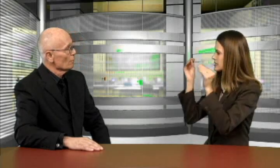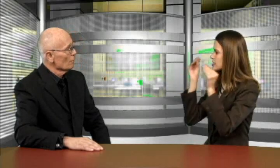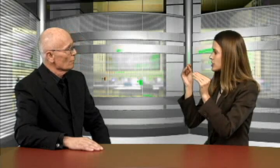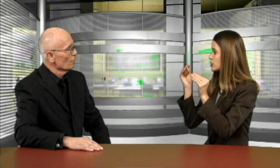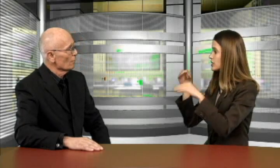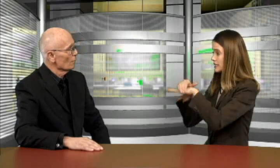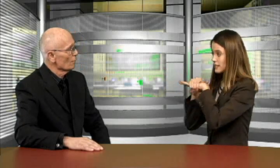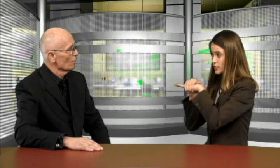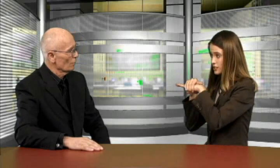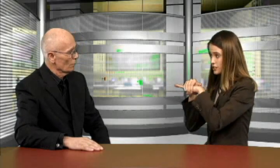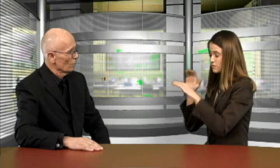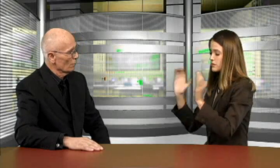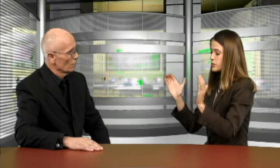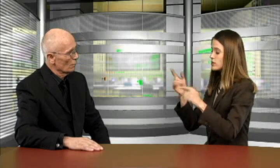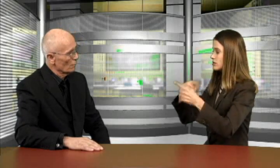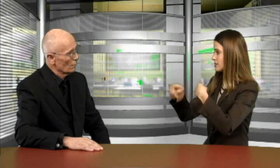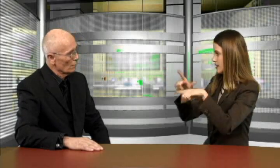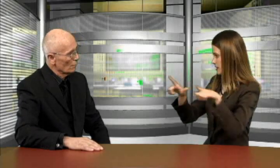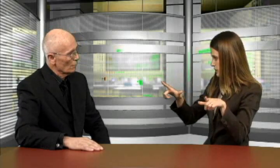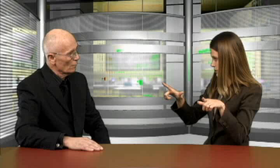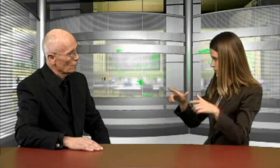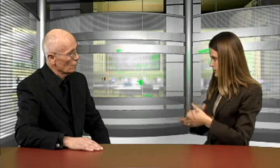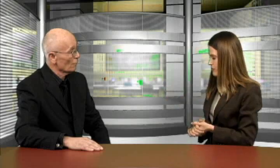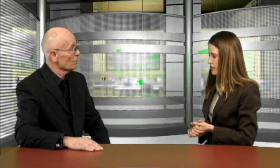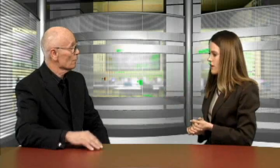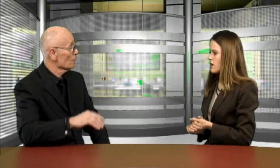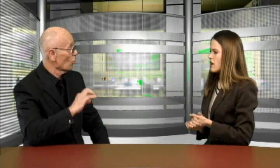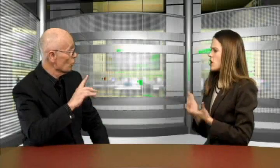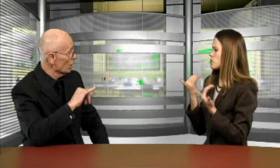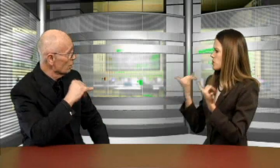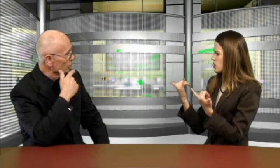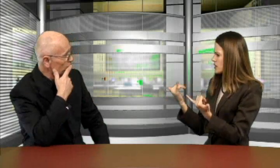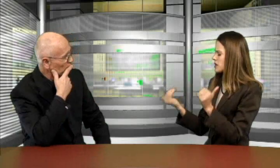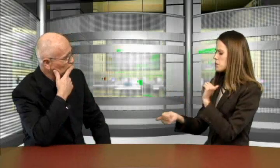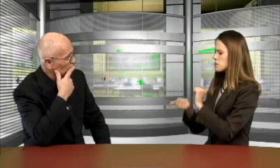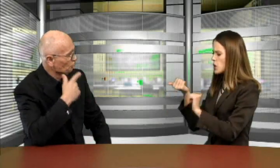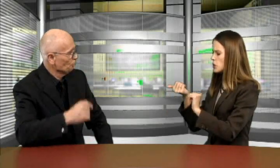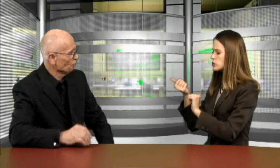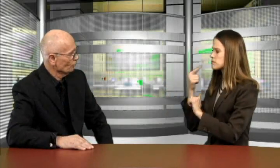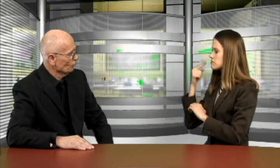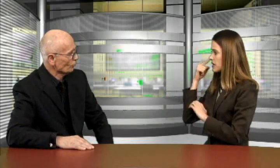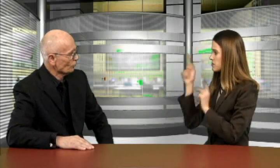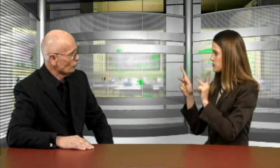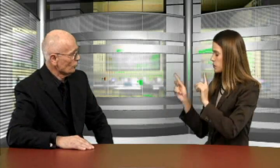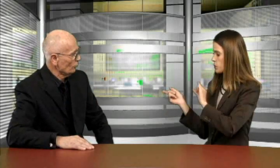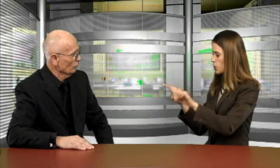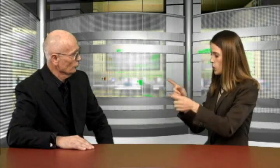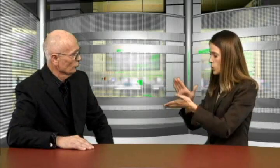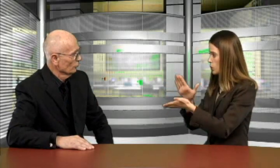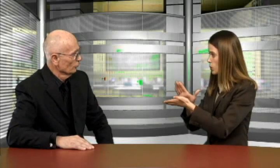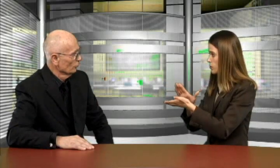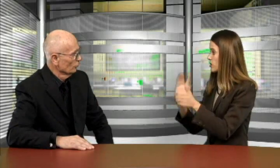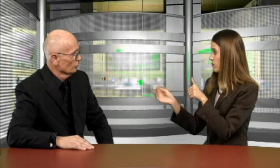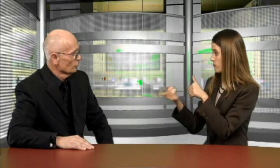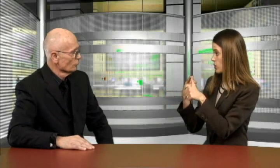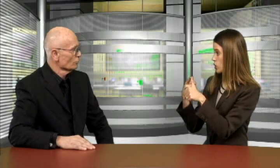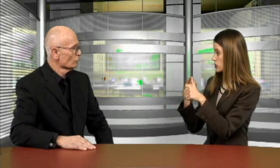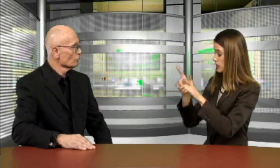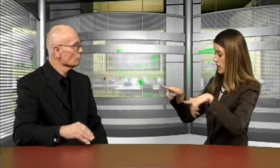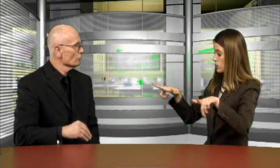within education, teaching English compared to teaching sign language. Oh, really? Well, currently most deaf people go to